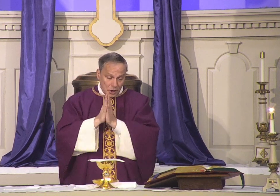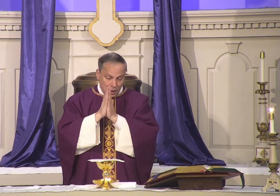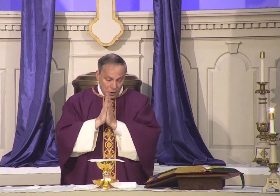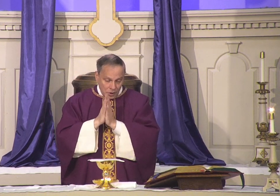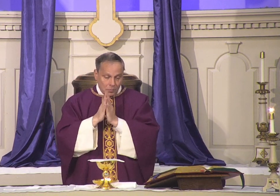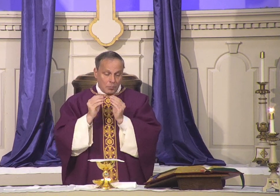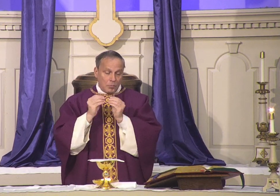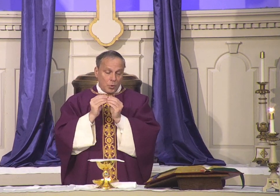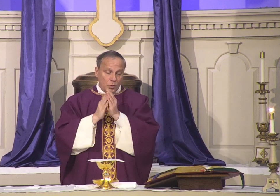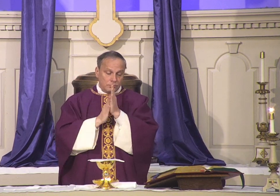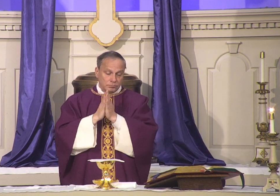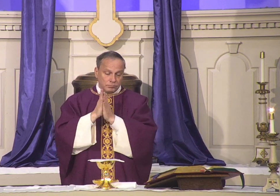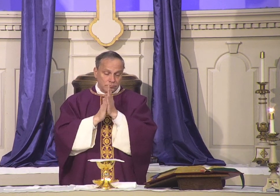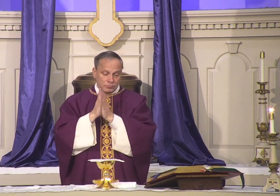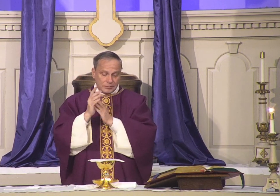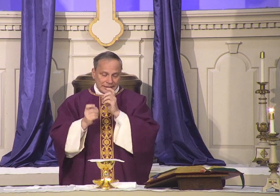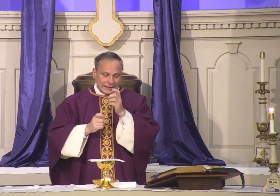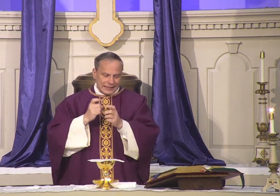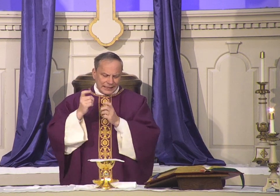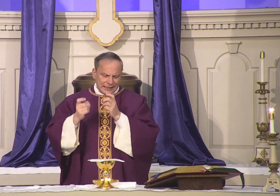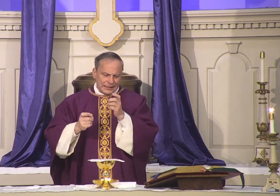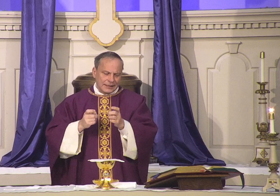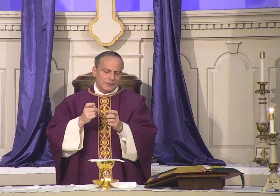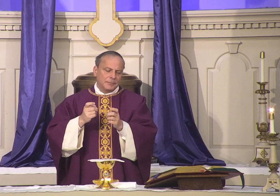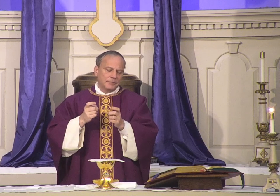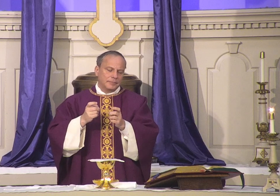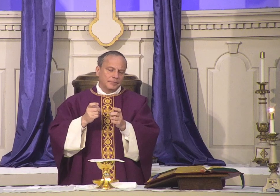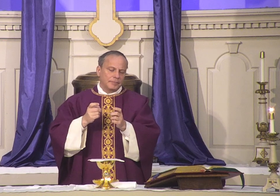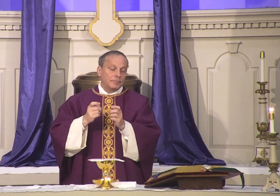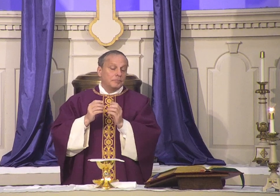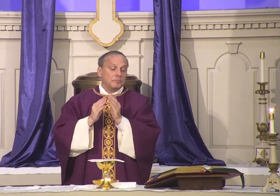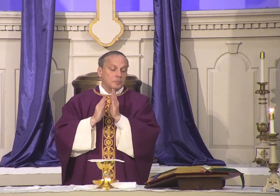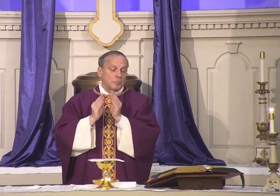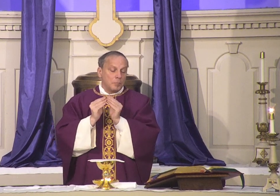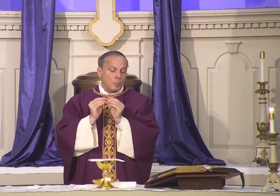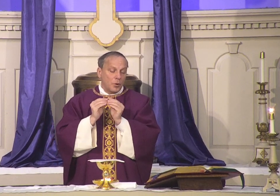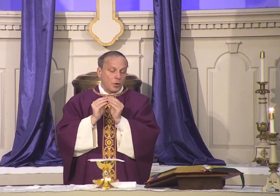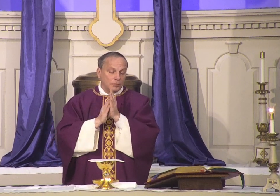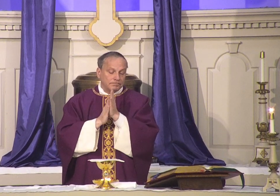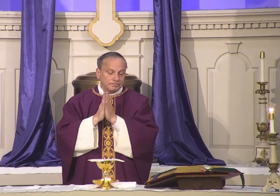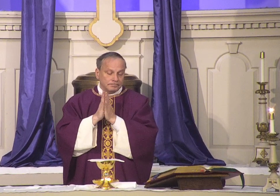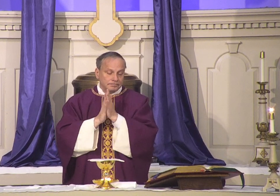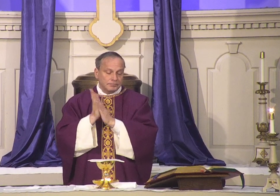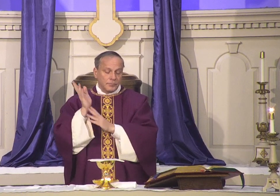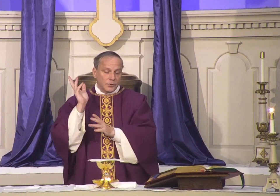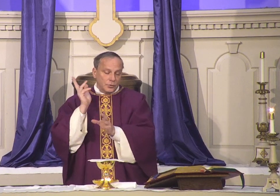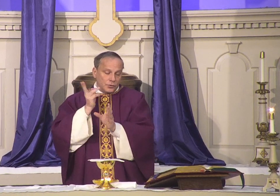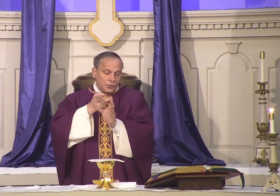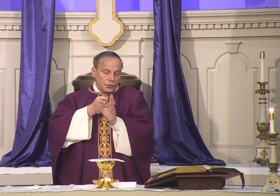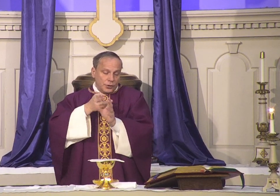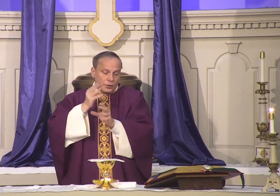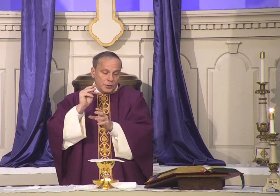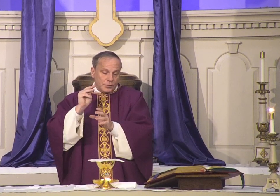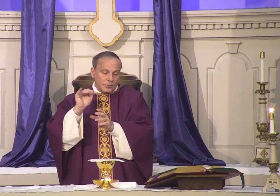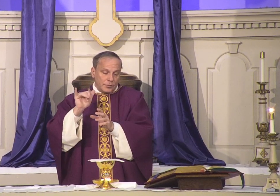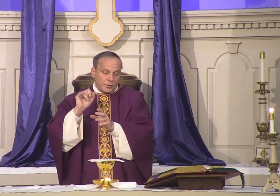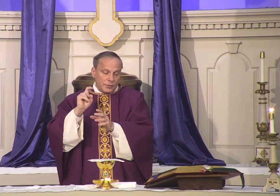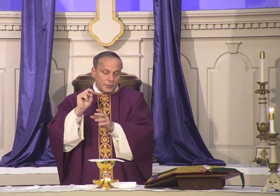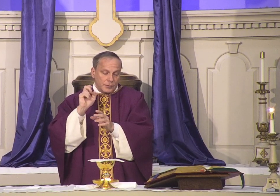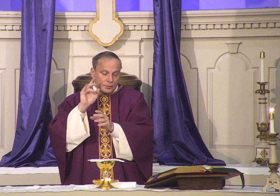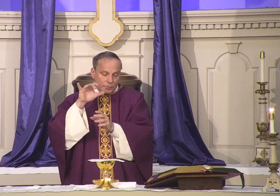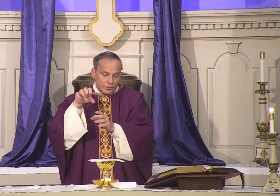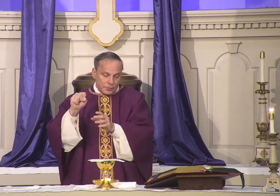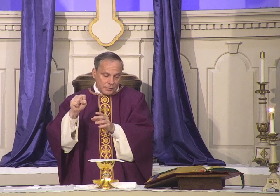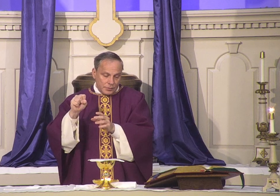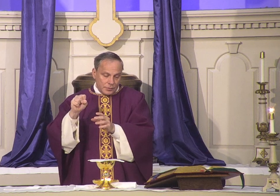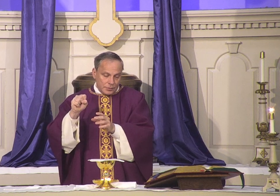feasts with the joy of minds made pure, so that more eagerly intent on prayer and on the works